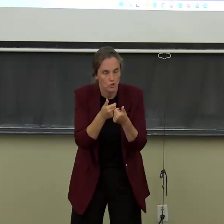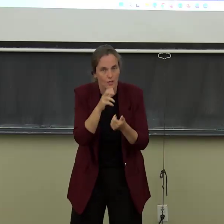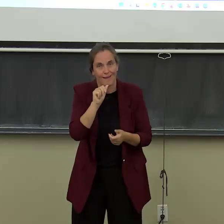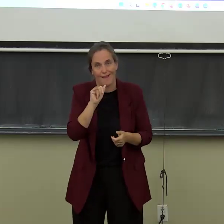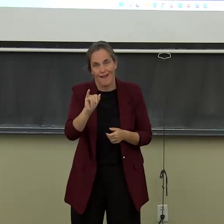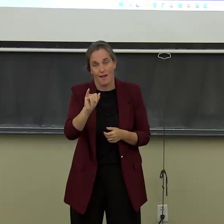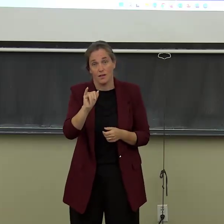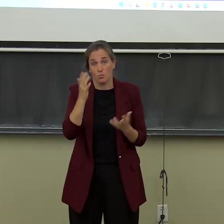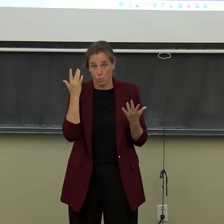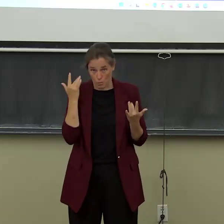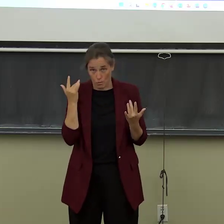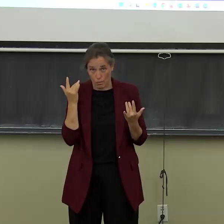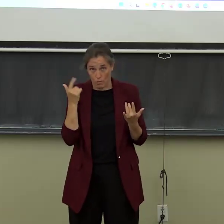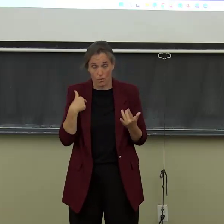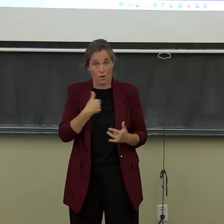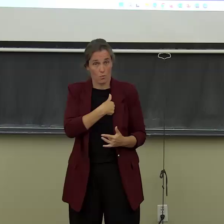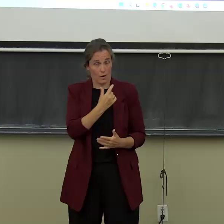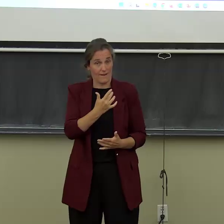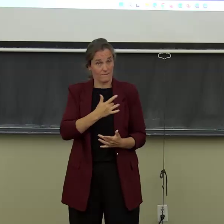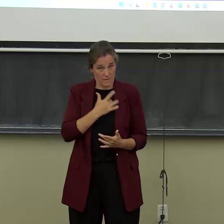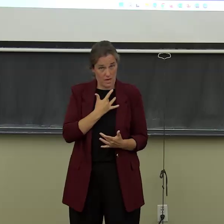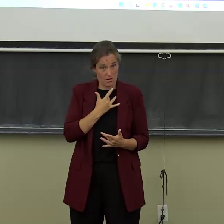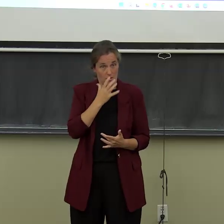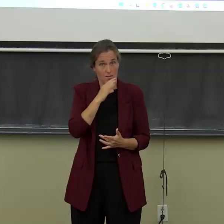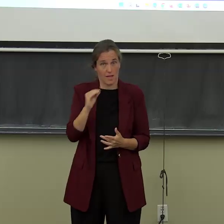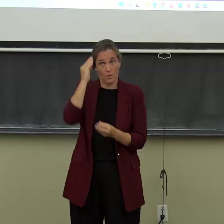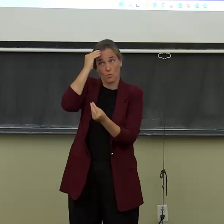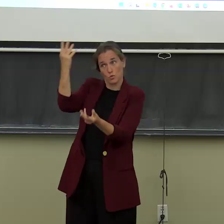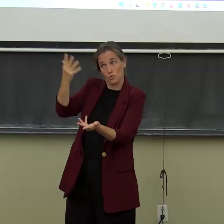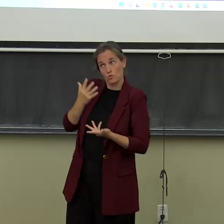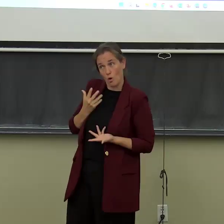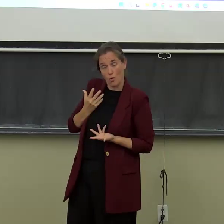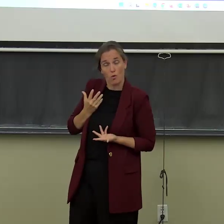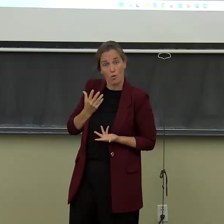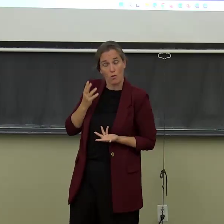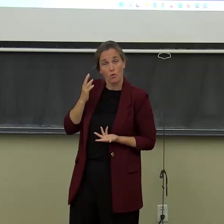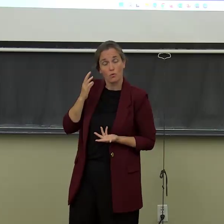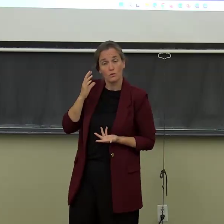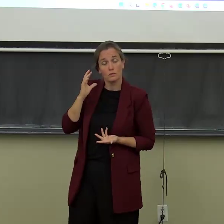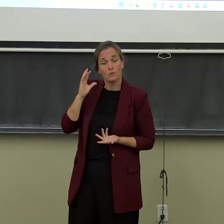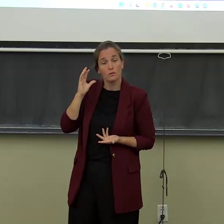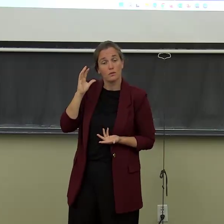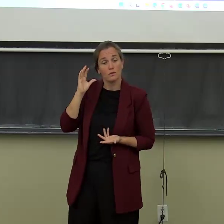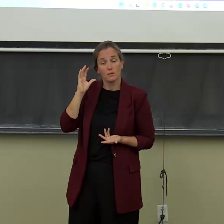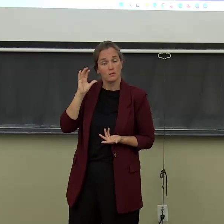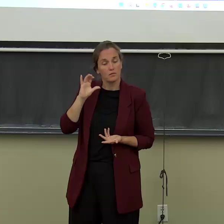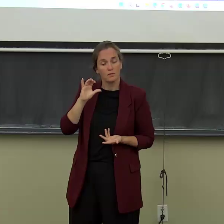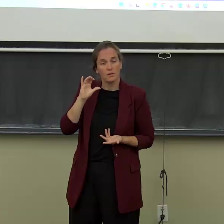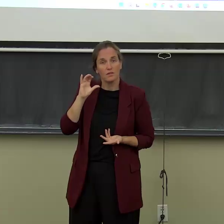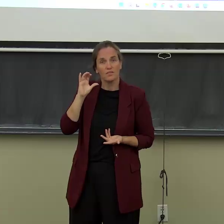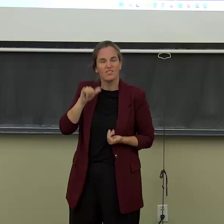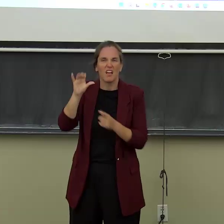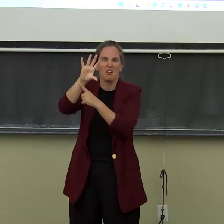we feel and we are told it's something that gets fed to us by